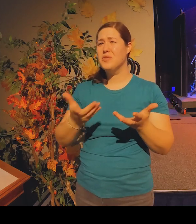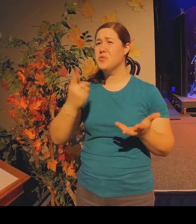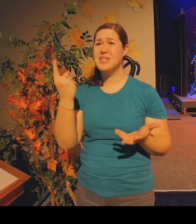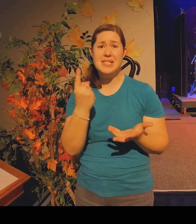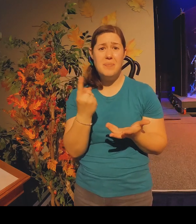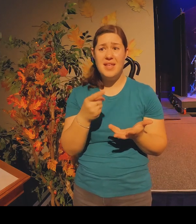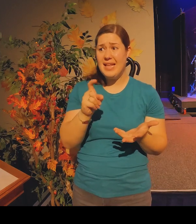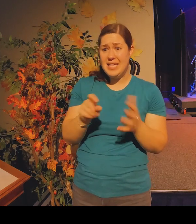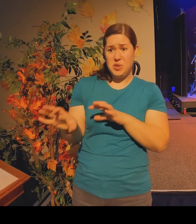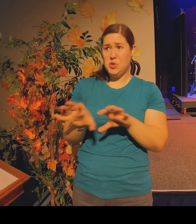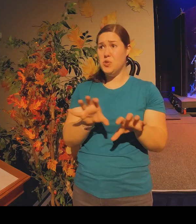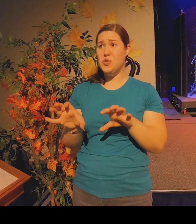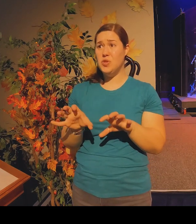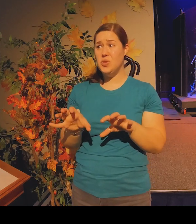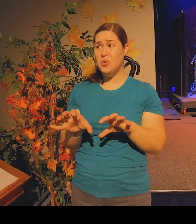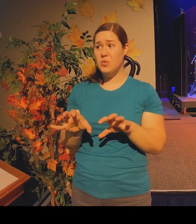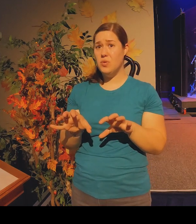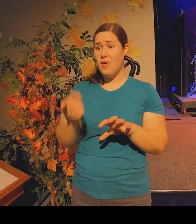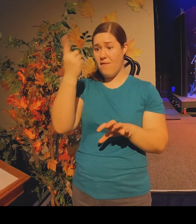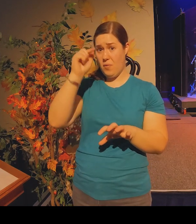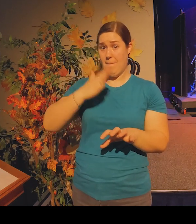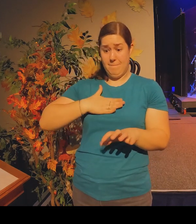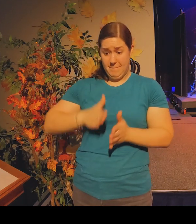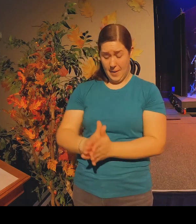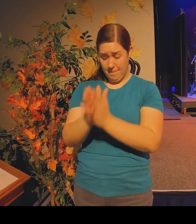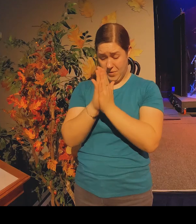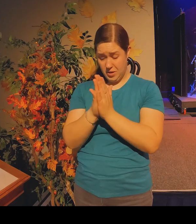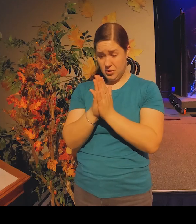that I can do to get my prayers answered.